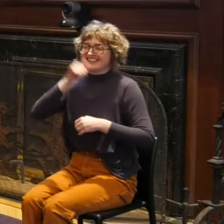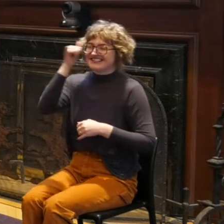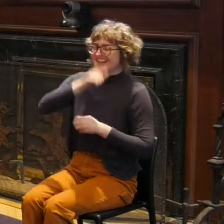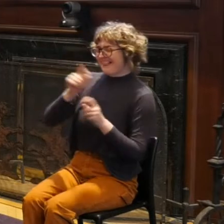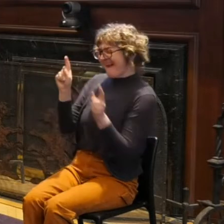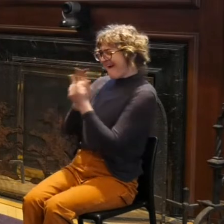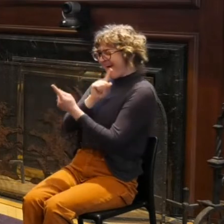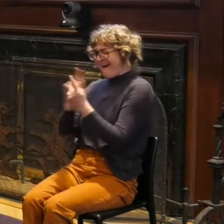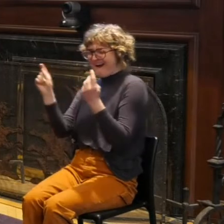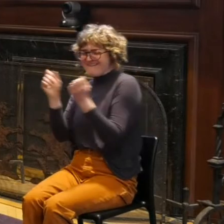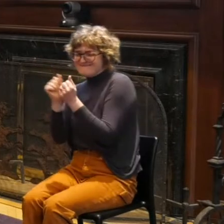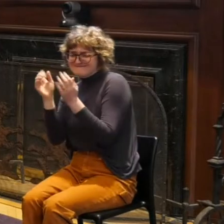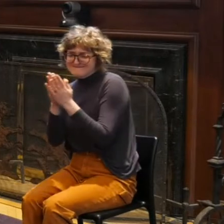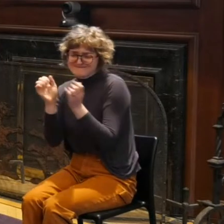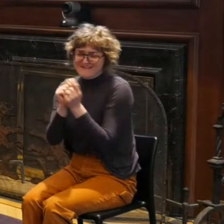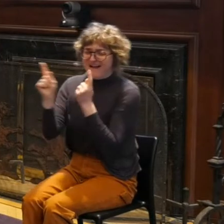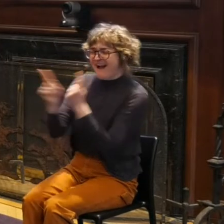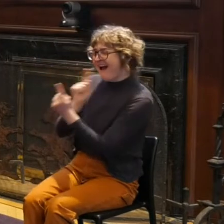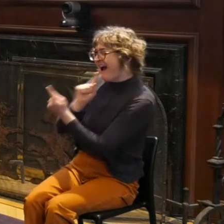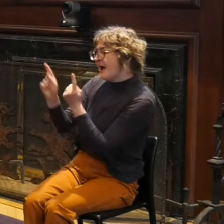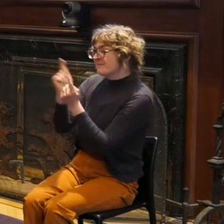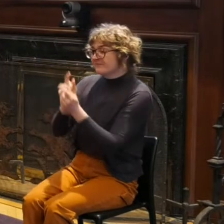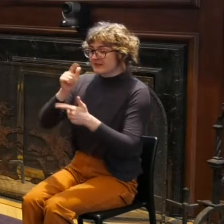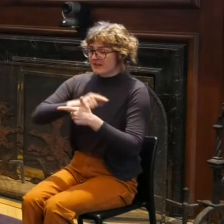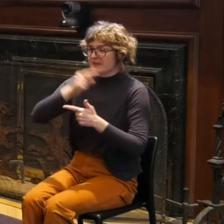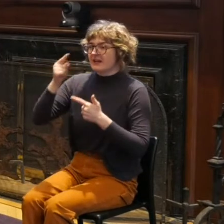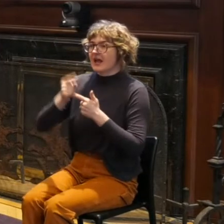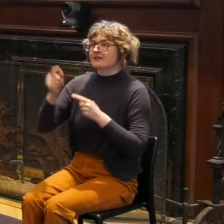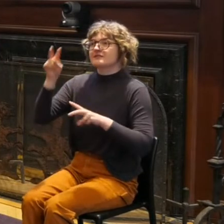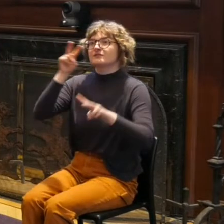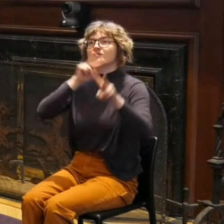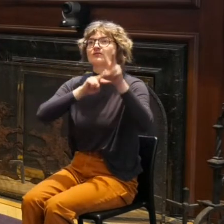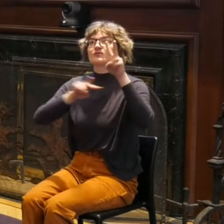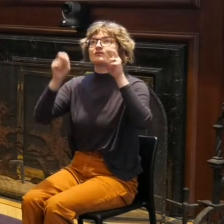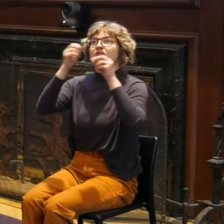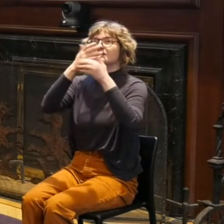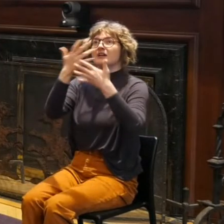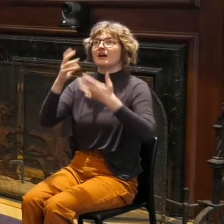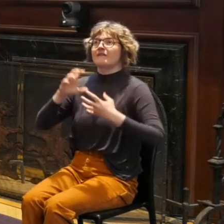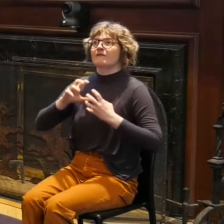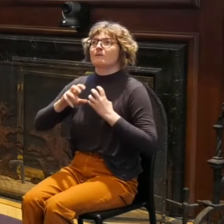each other. The next, they search the sky for wounds.